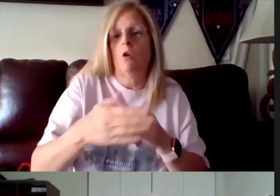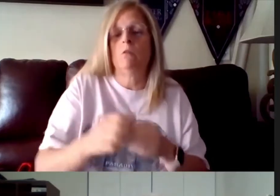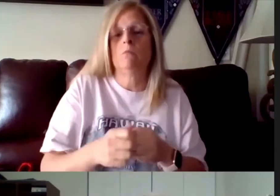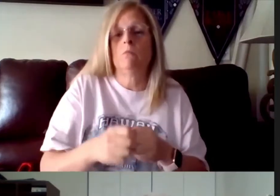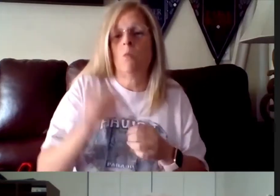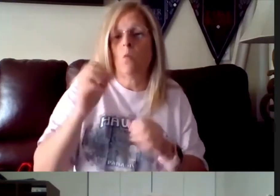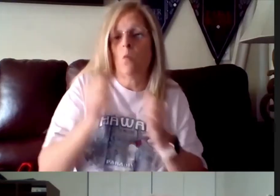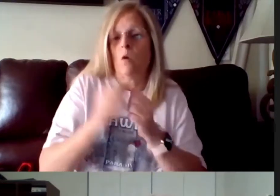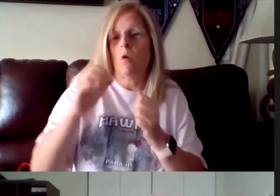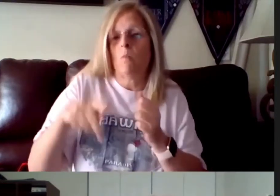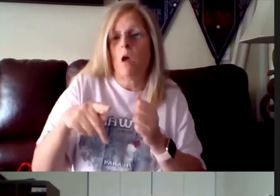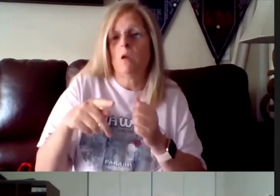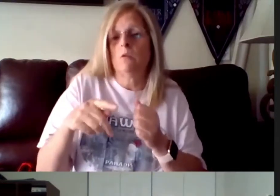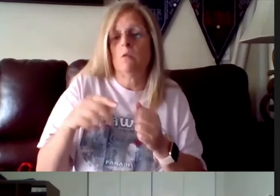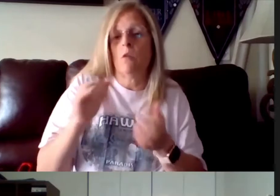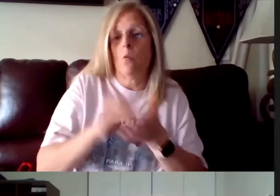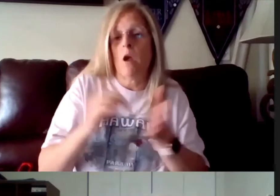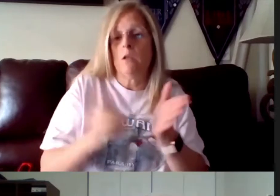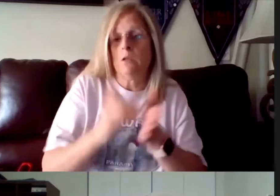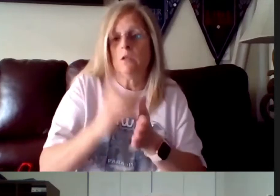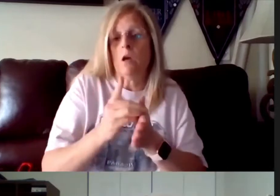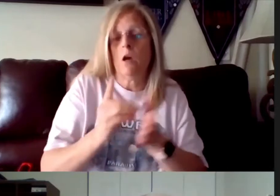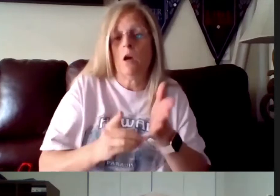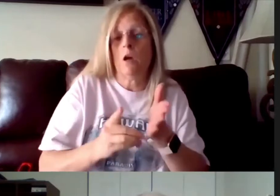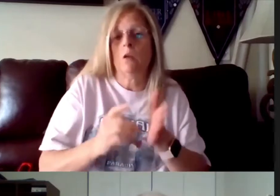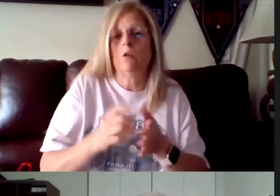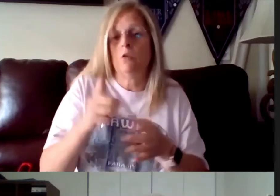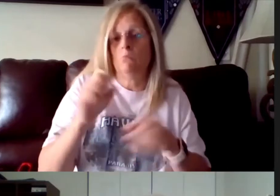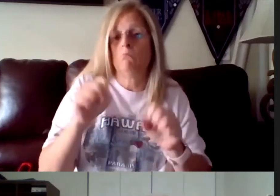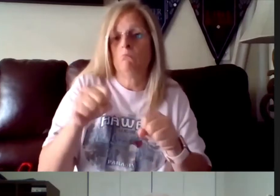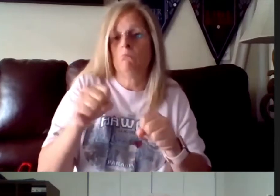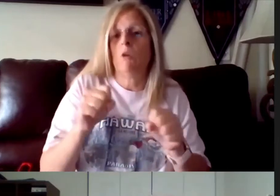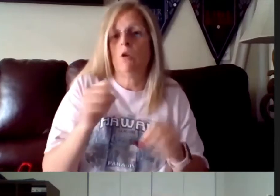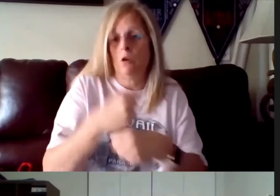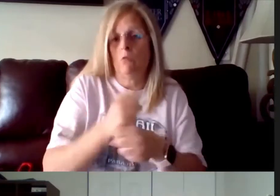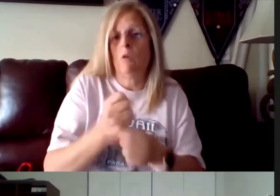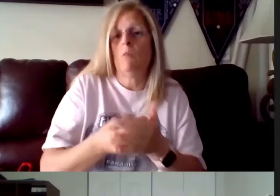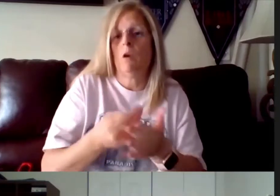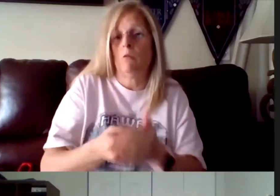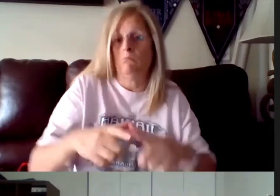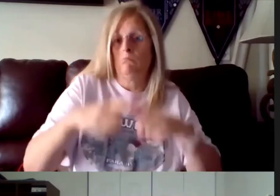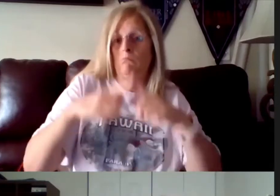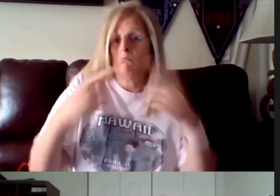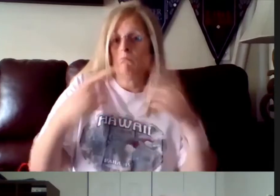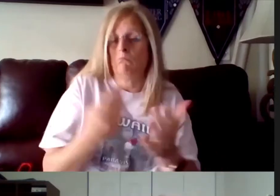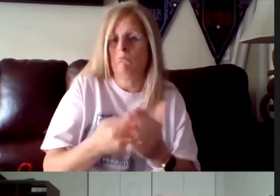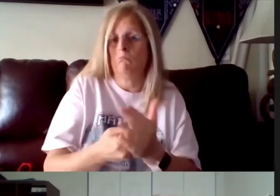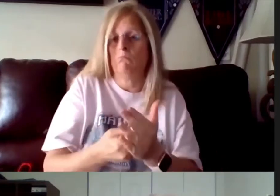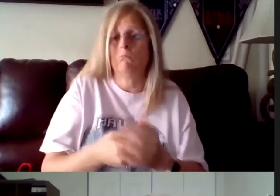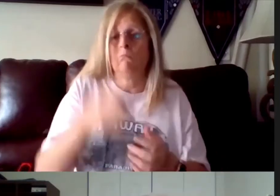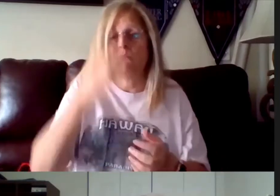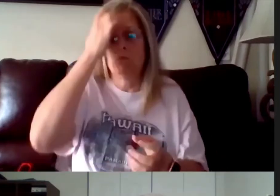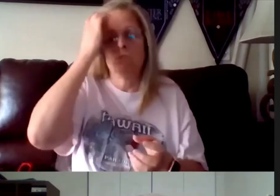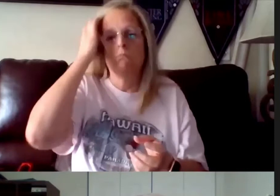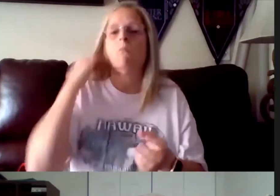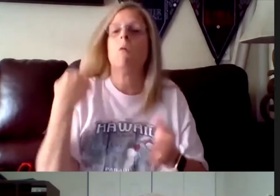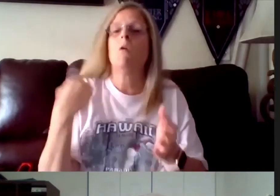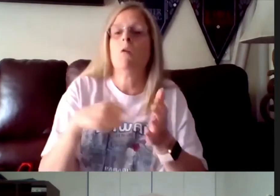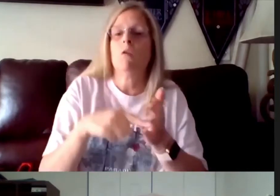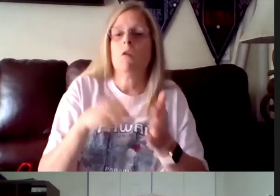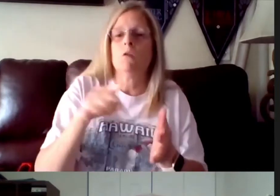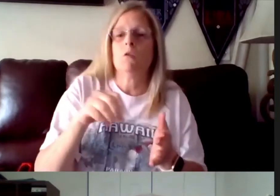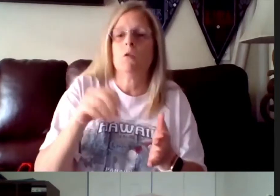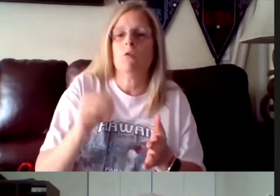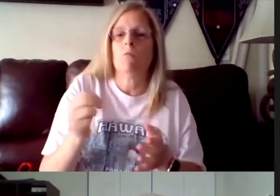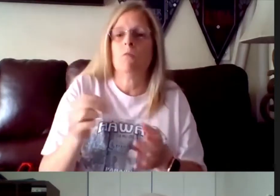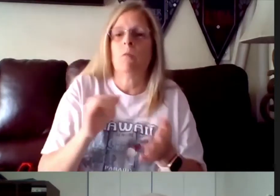way it's designed, yeah, you can make money, and you can make a lot of money. And this Zoom that we're doing today, it